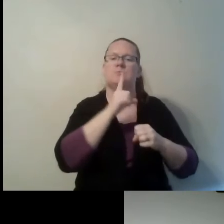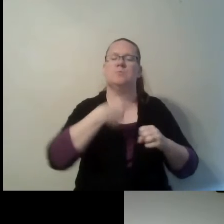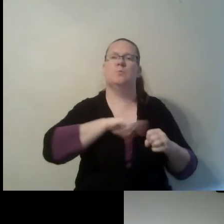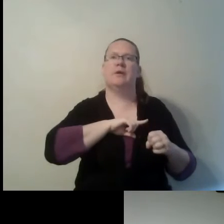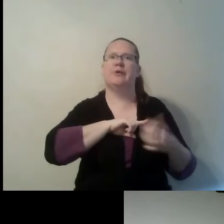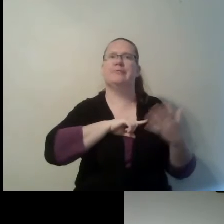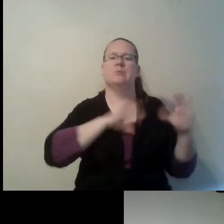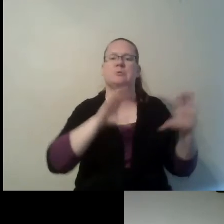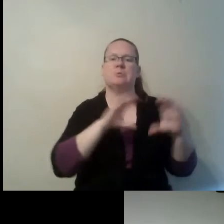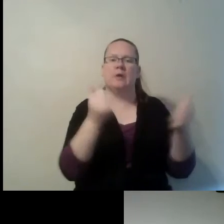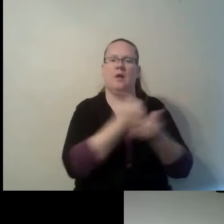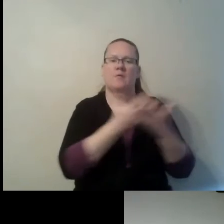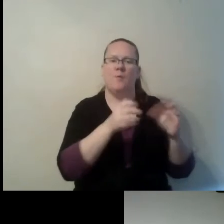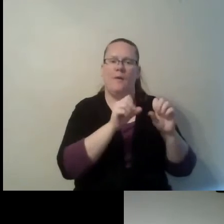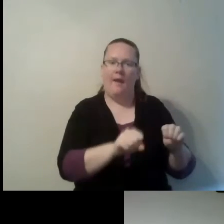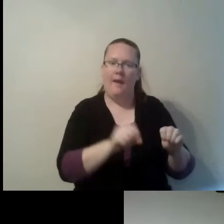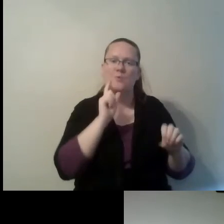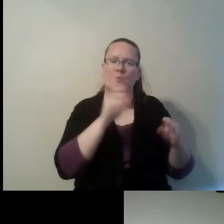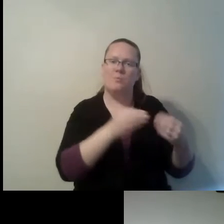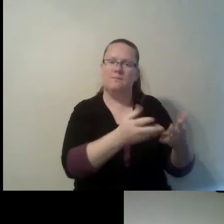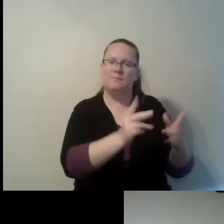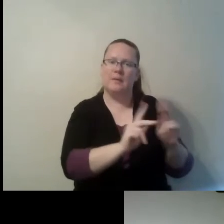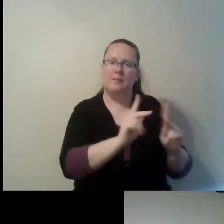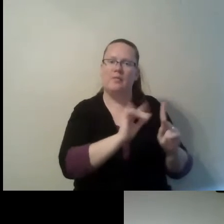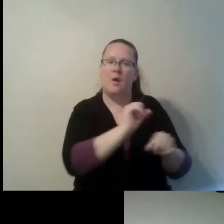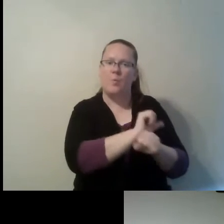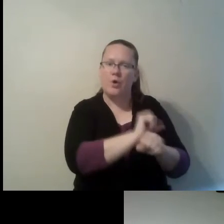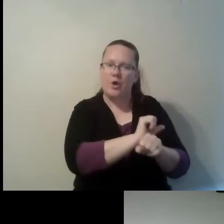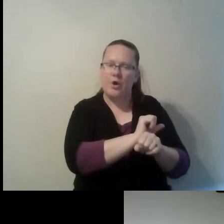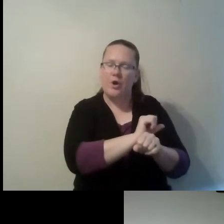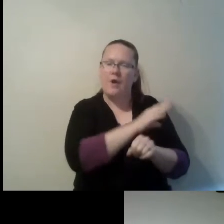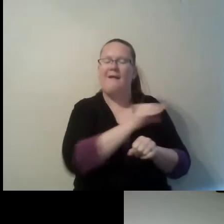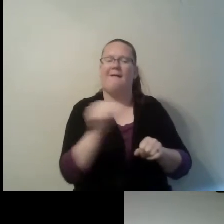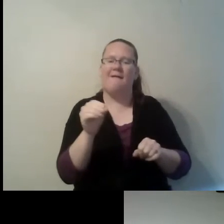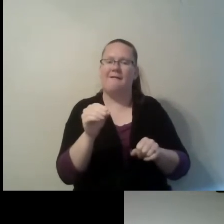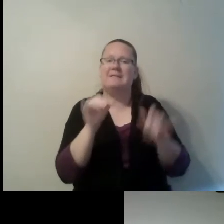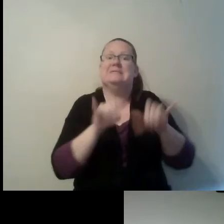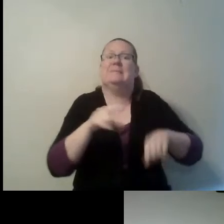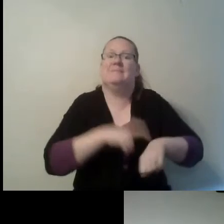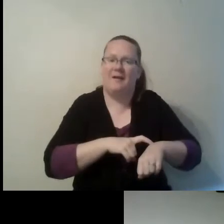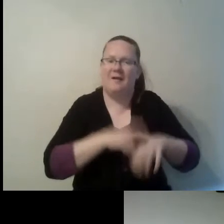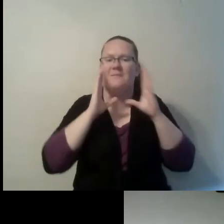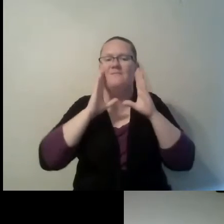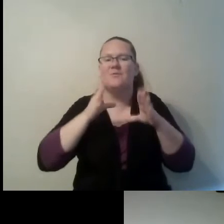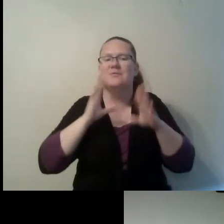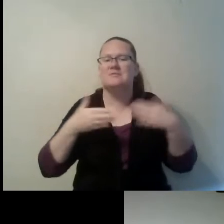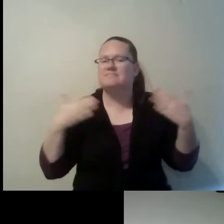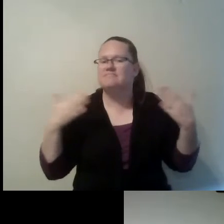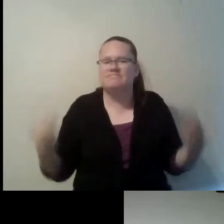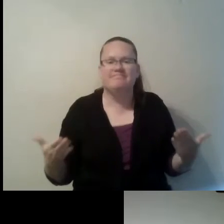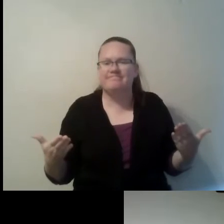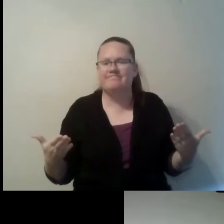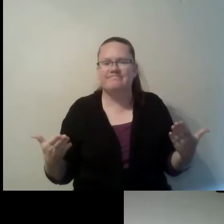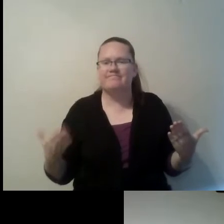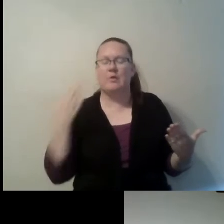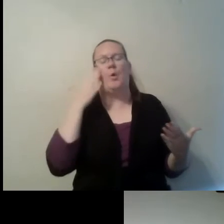doing our due diligence to those individuals who work here, but then really focusing on the true fact that, I'm just